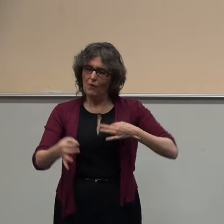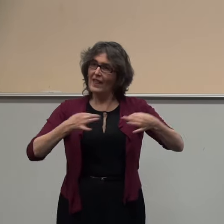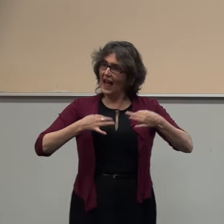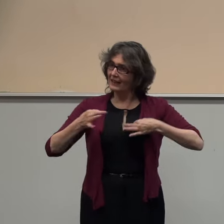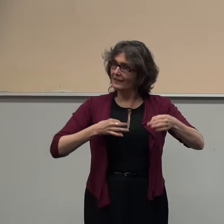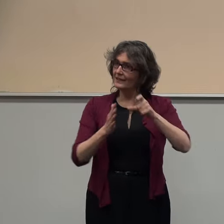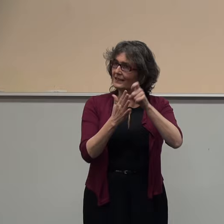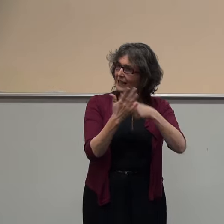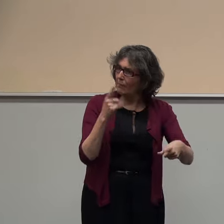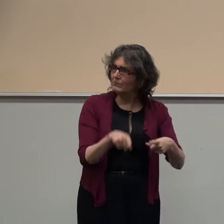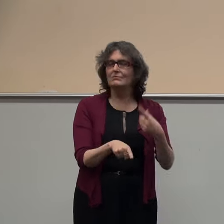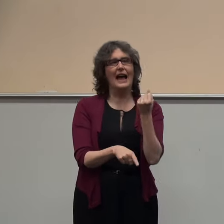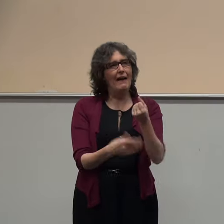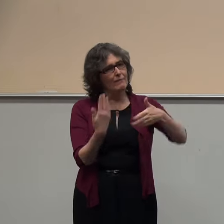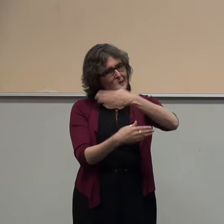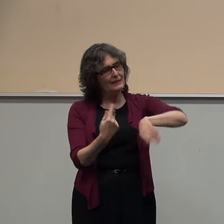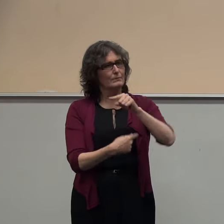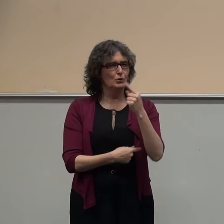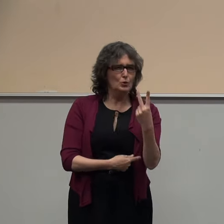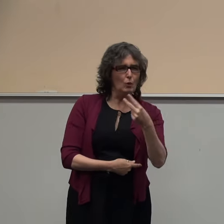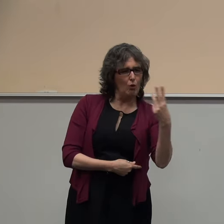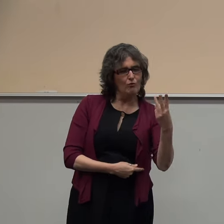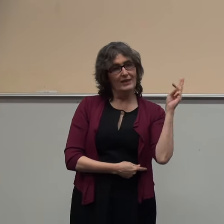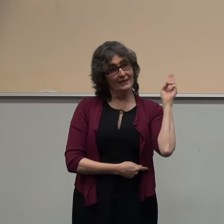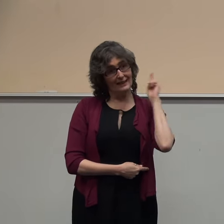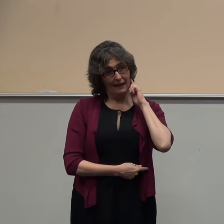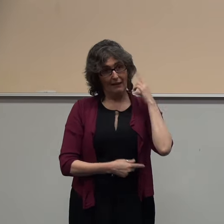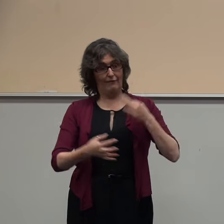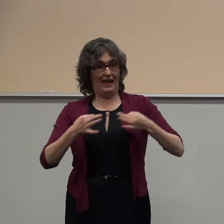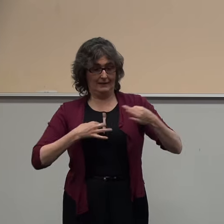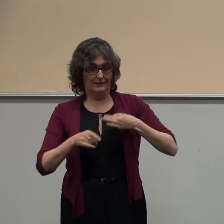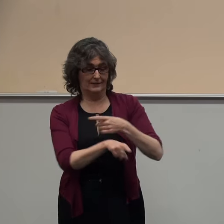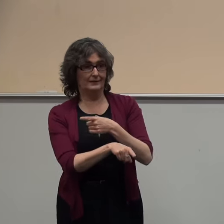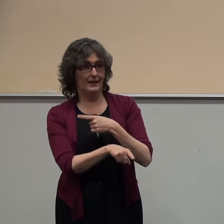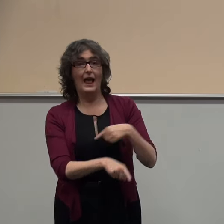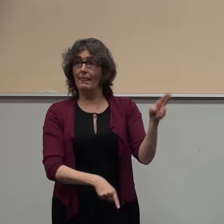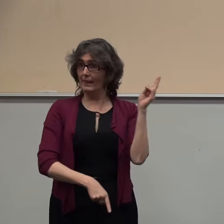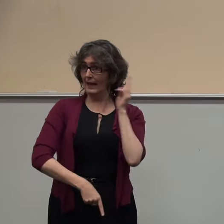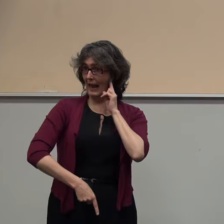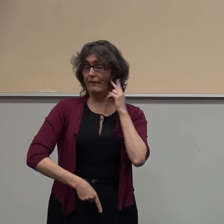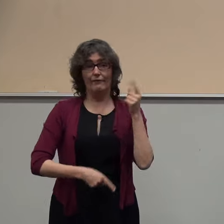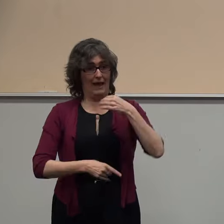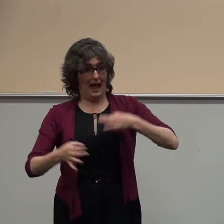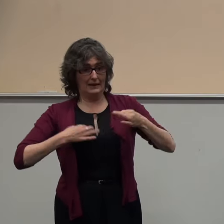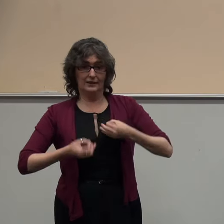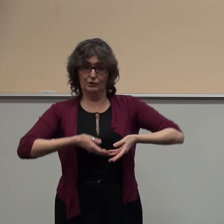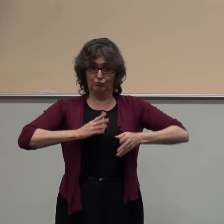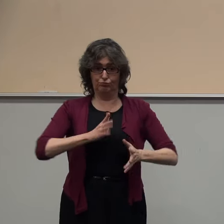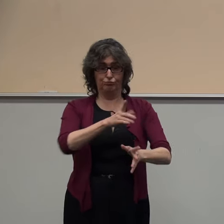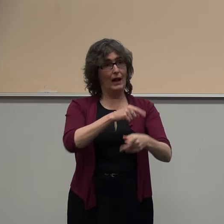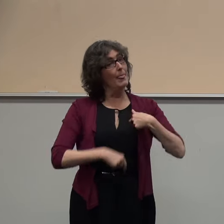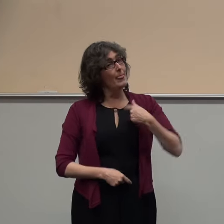there were 2 or 3 deaf actors who translated that play into sign language. So in terms of creating